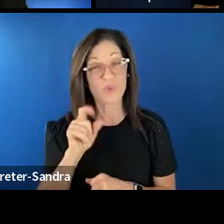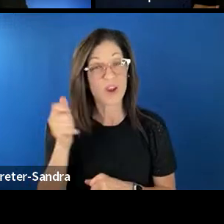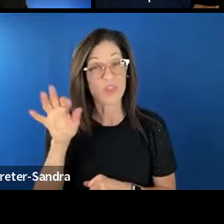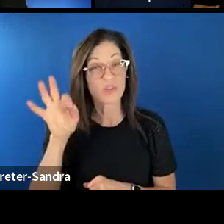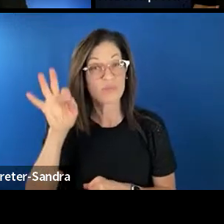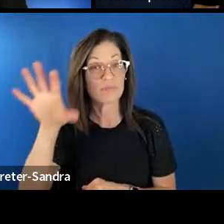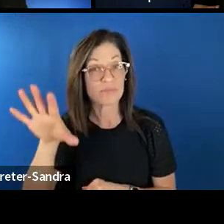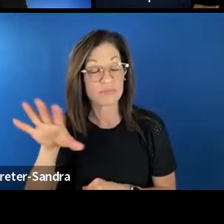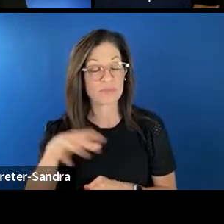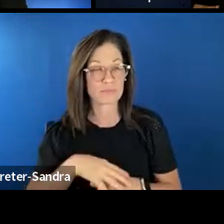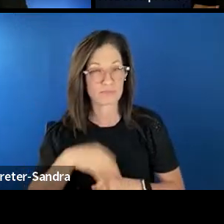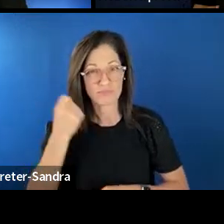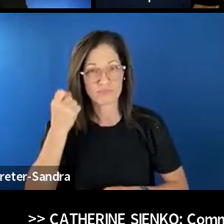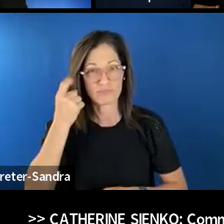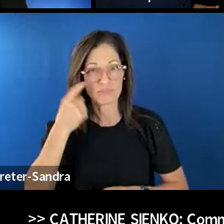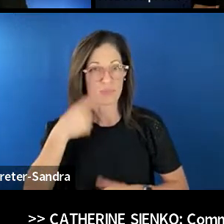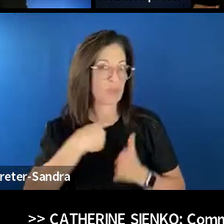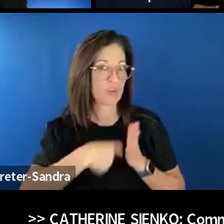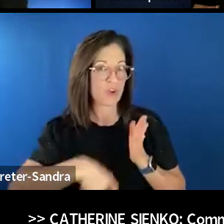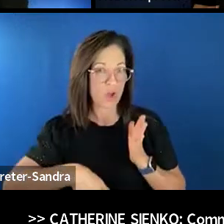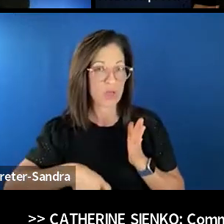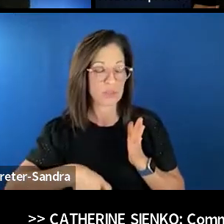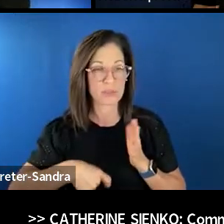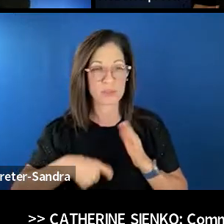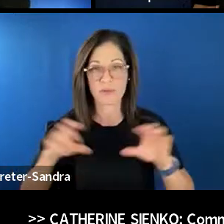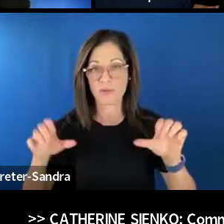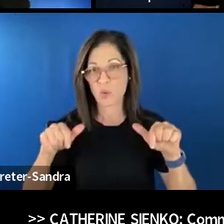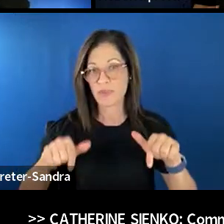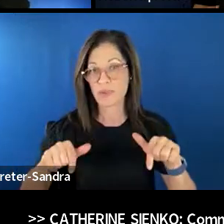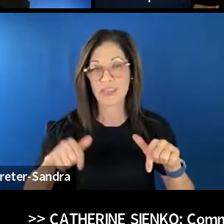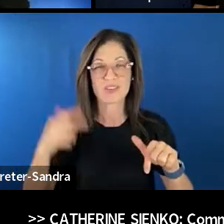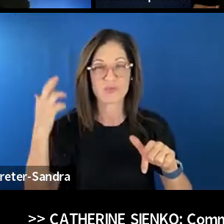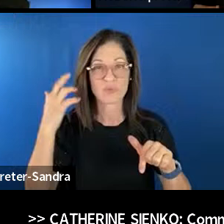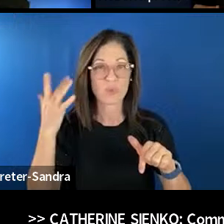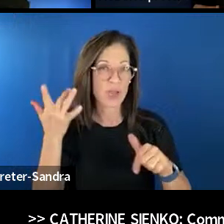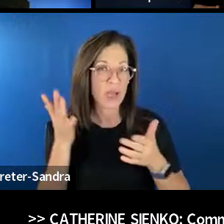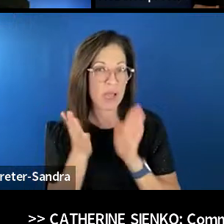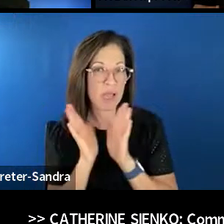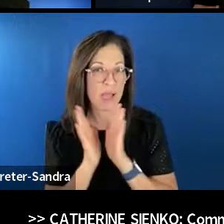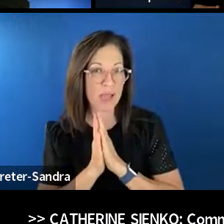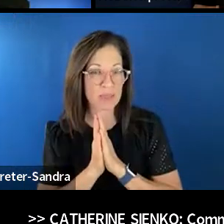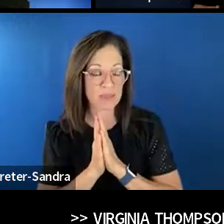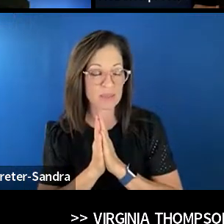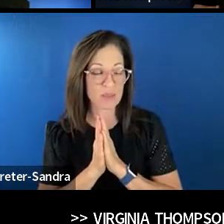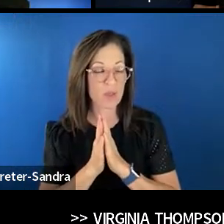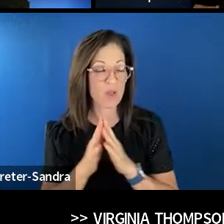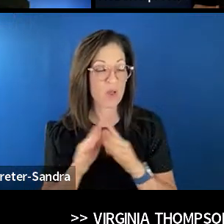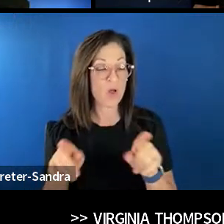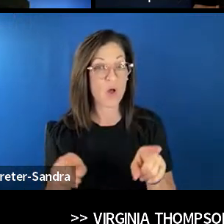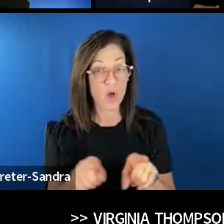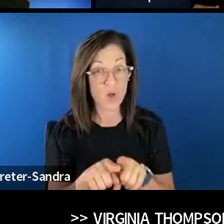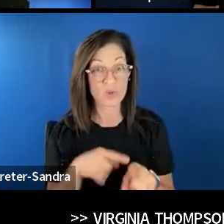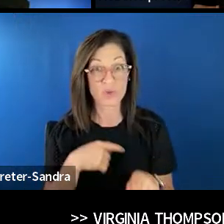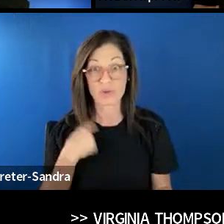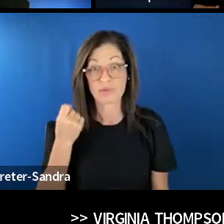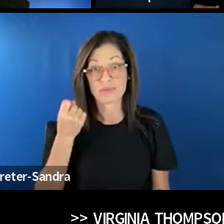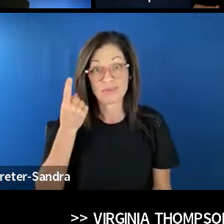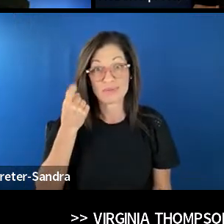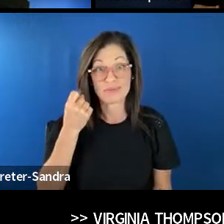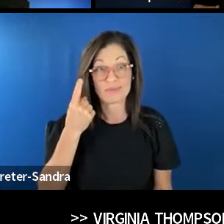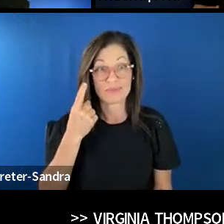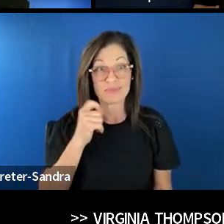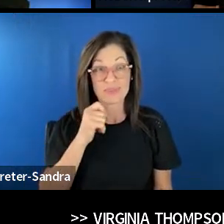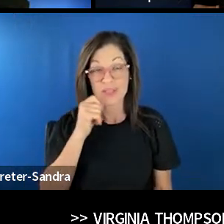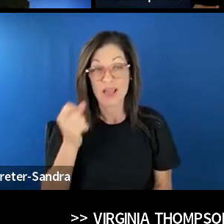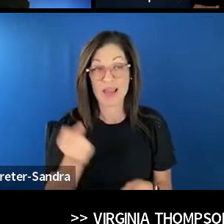recognize the cost of doing this. That's why I was asking, and also recognize that not all of us can get away